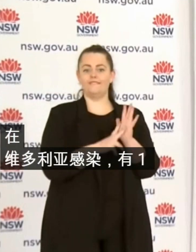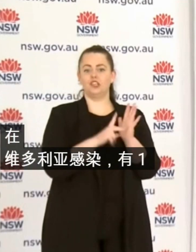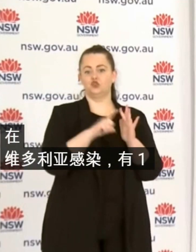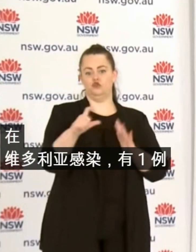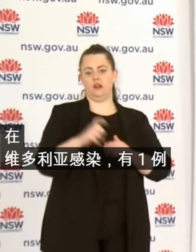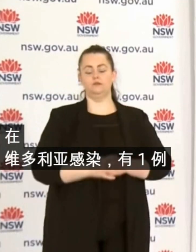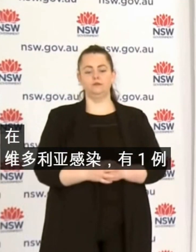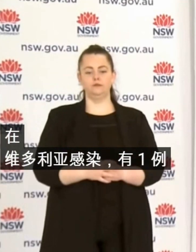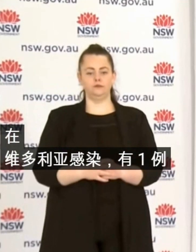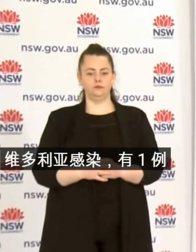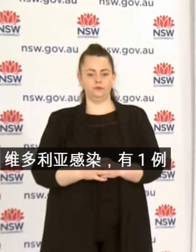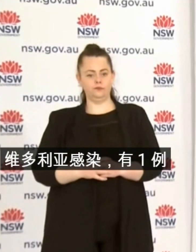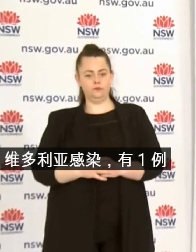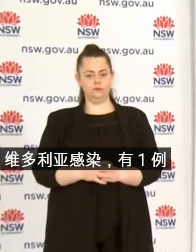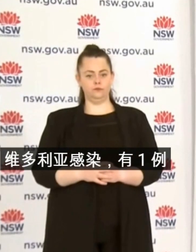were